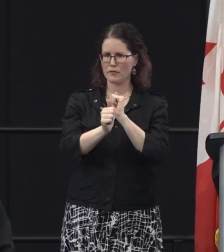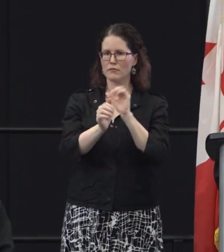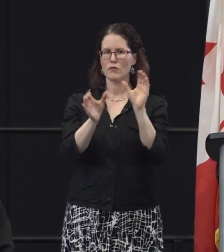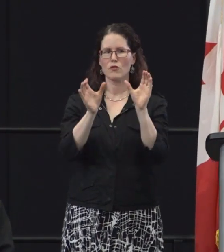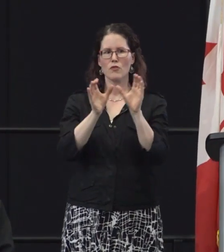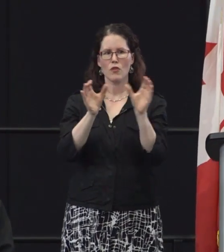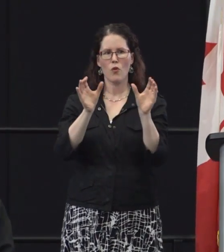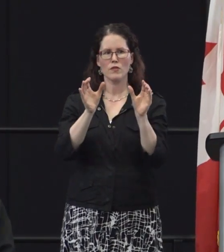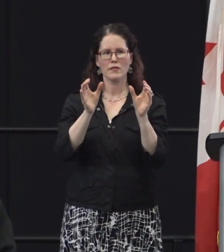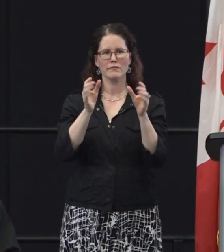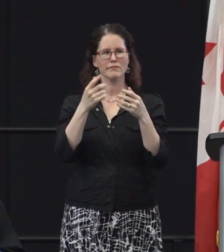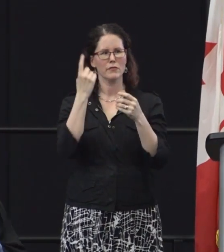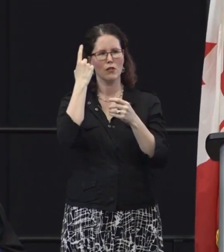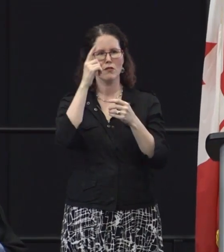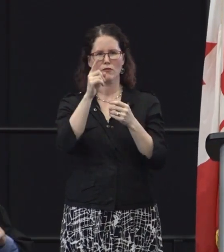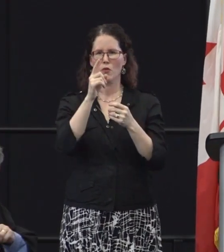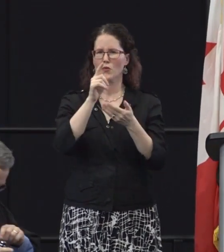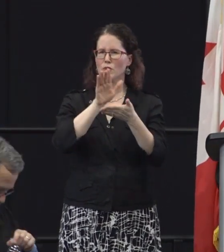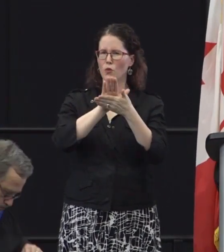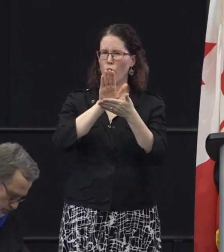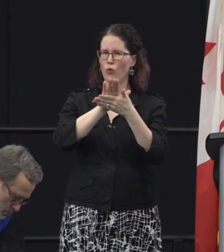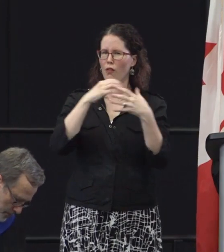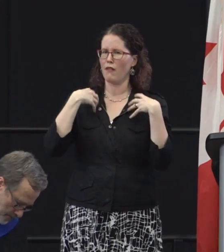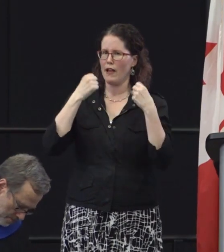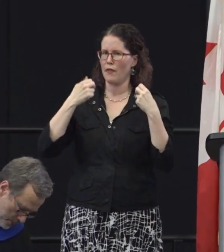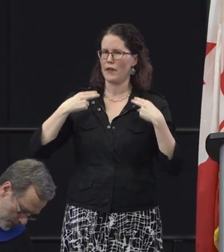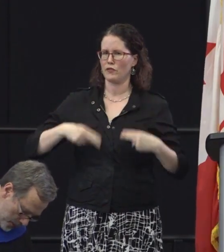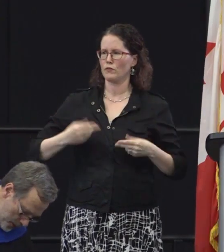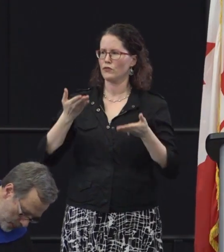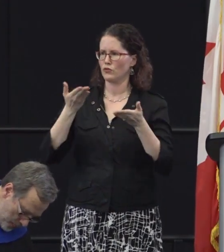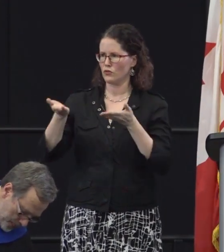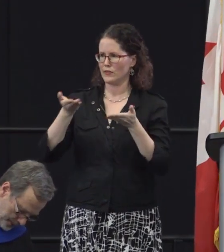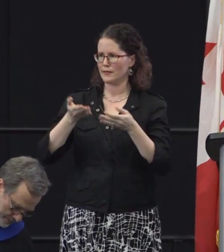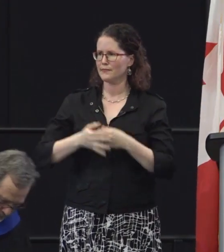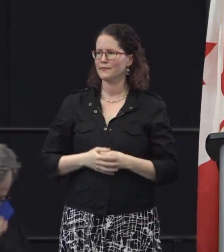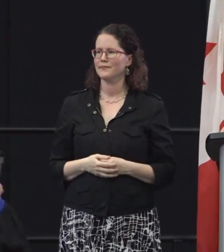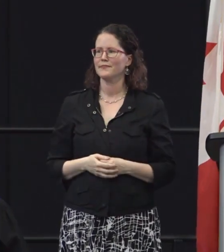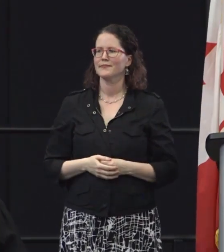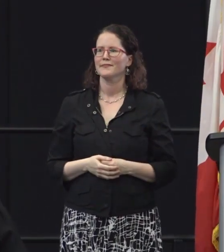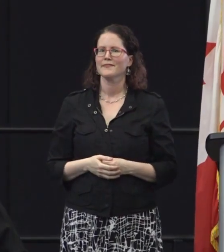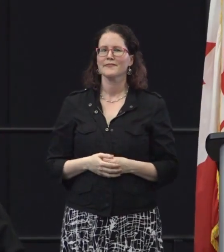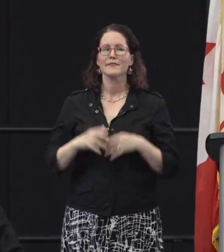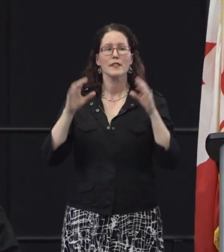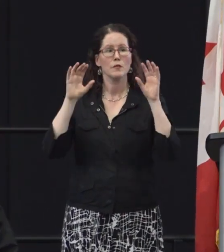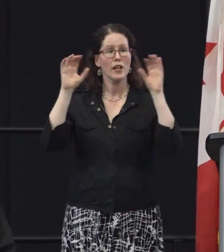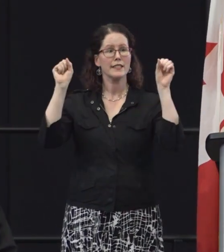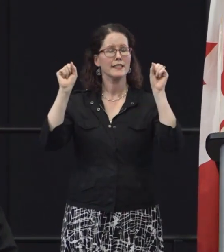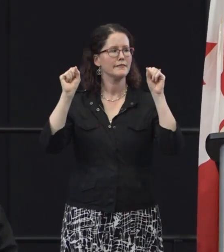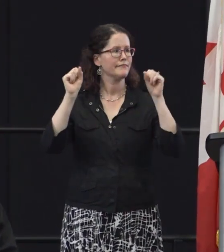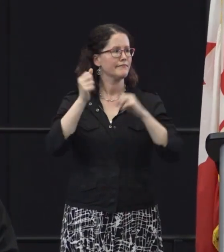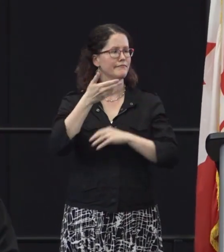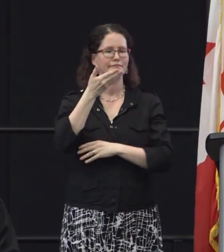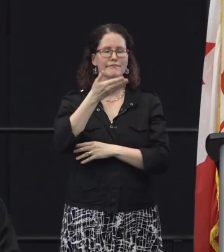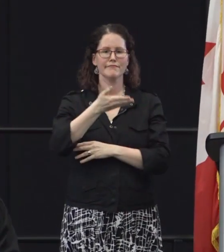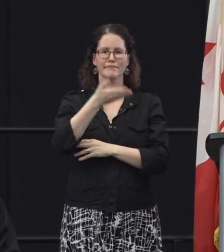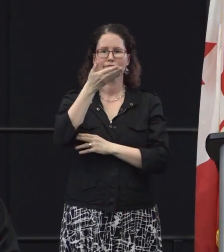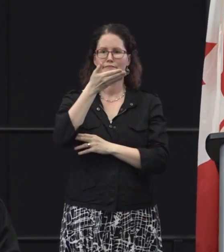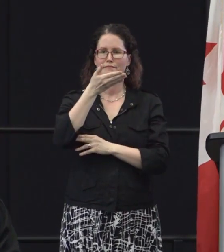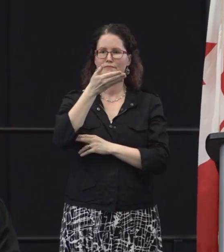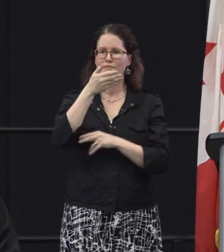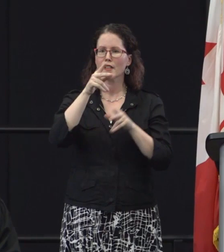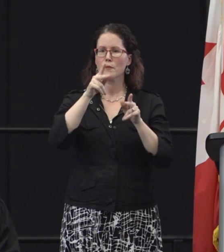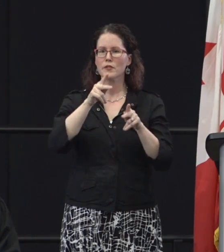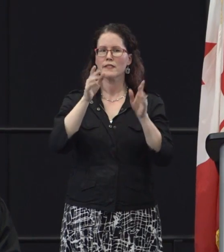credentials in the School of Health and Human Services. Mr. President, the candidate for the Certificate